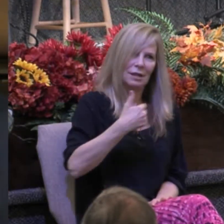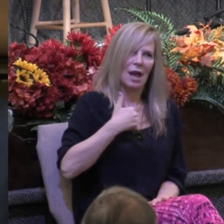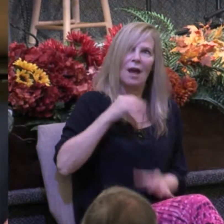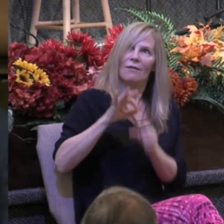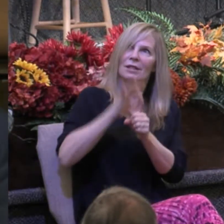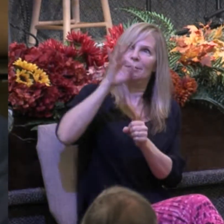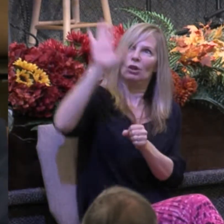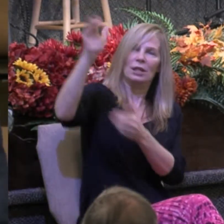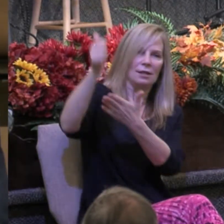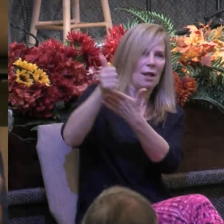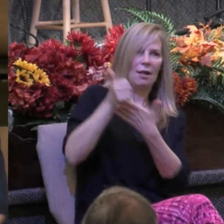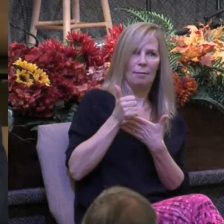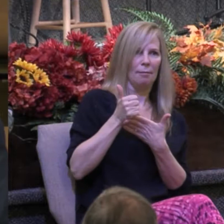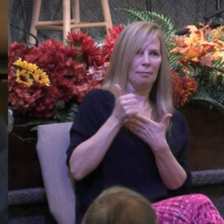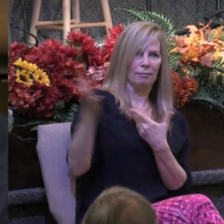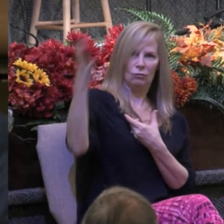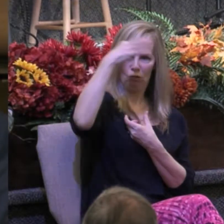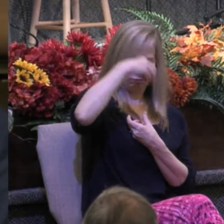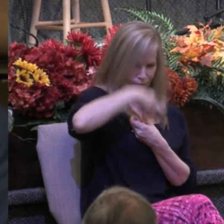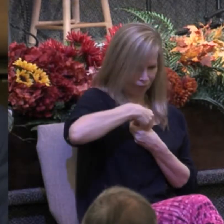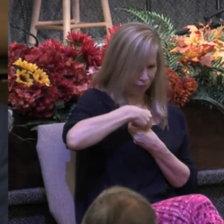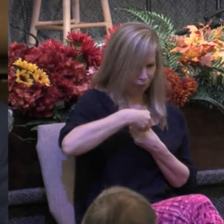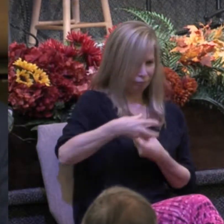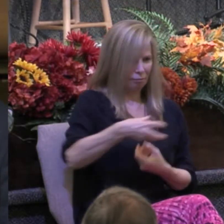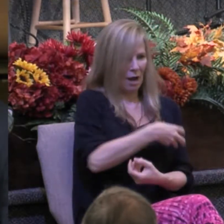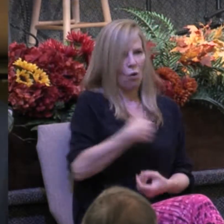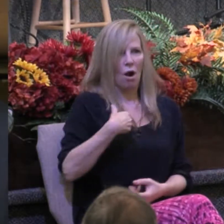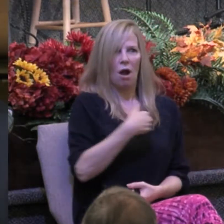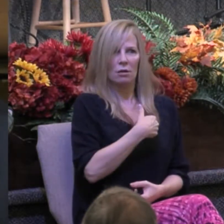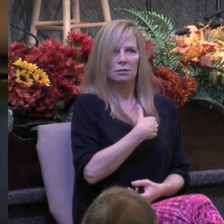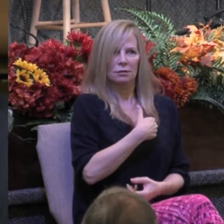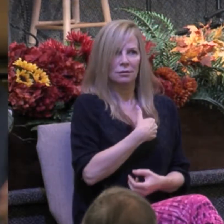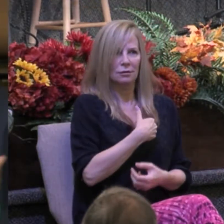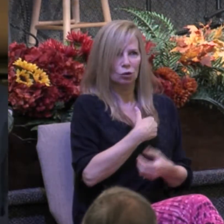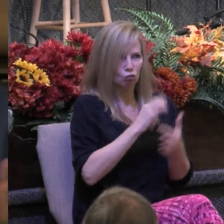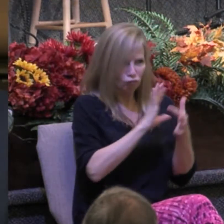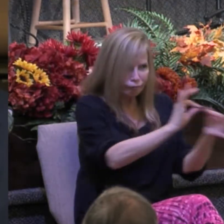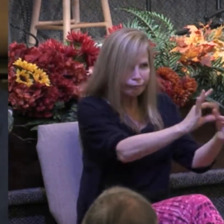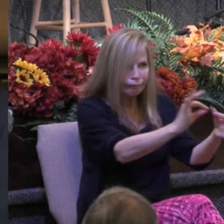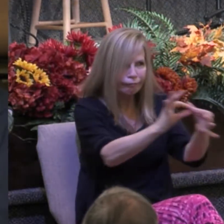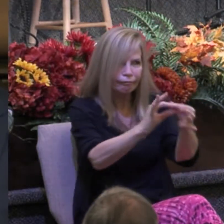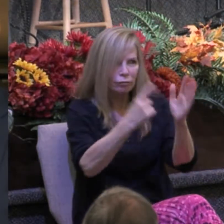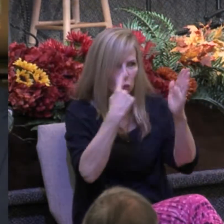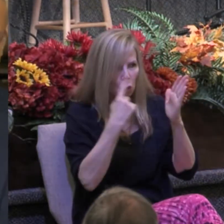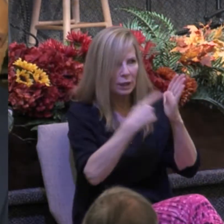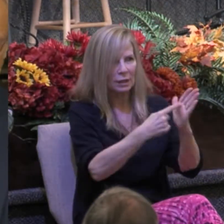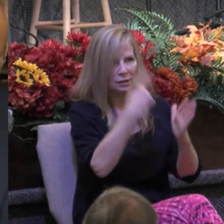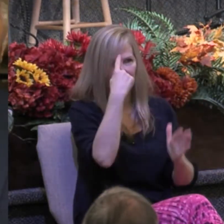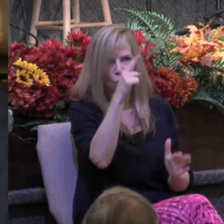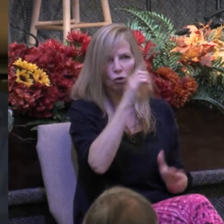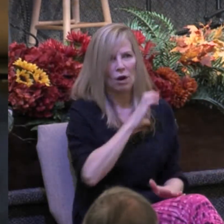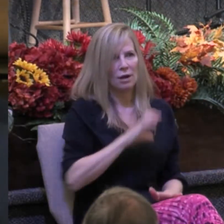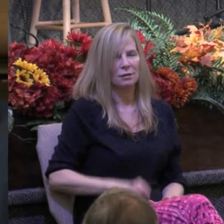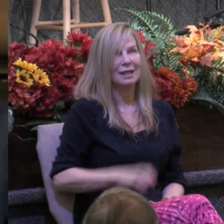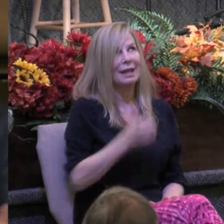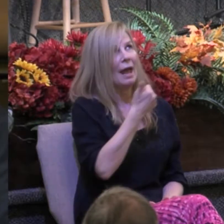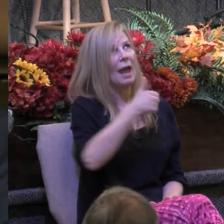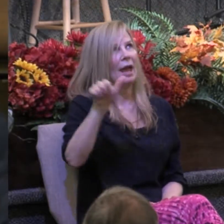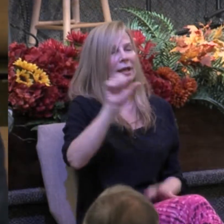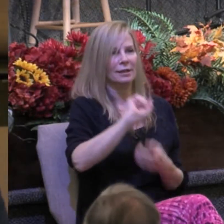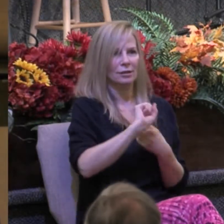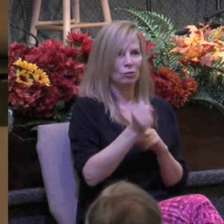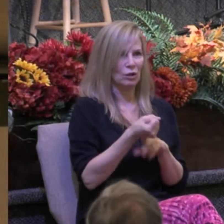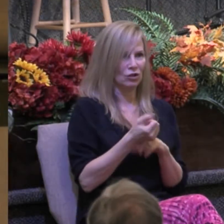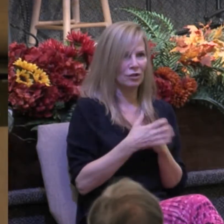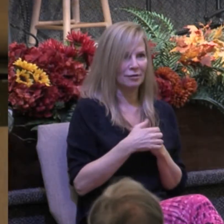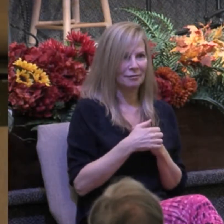and enablement and empowering to witness for Christ in any and every situation. Now, going back to